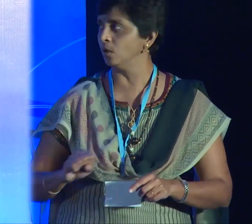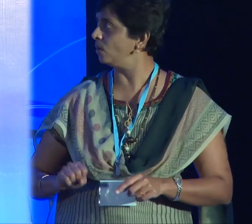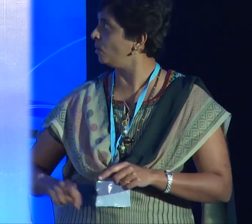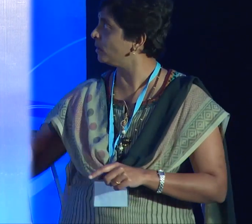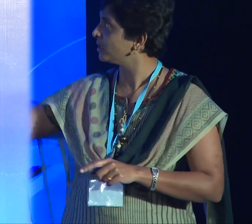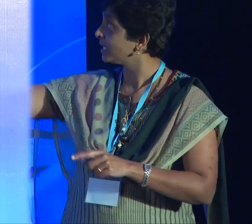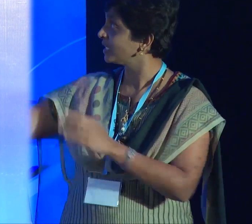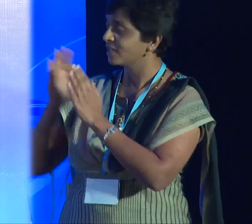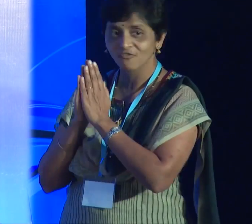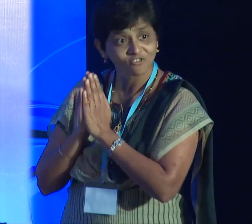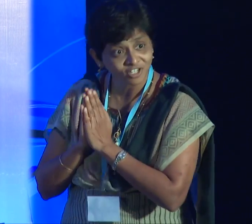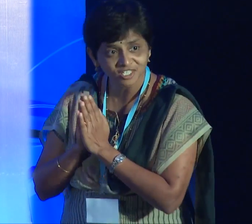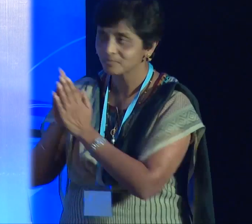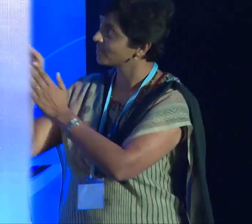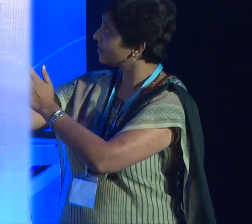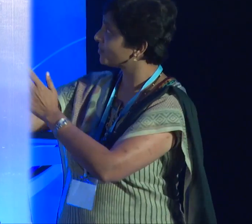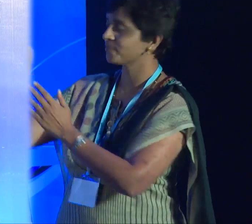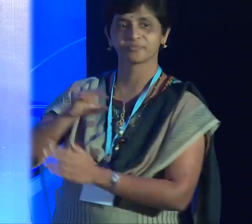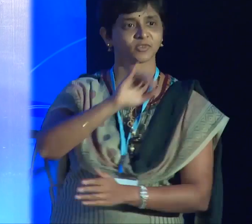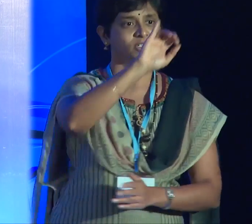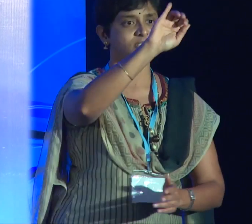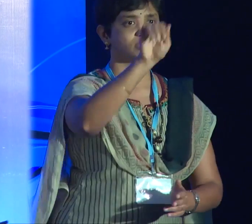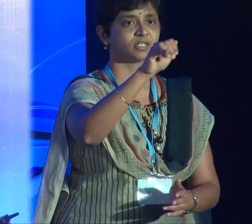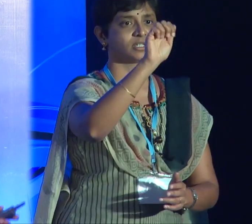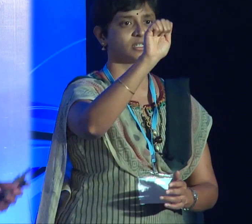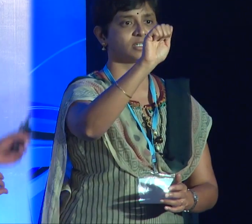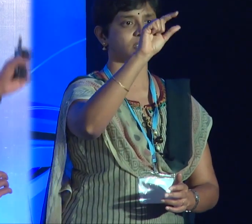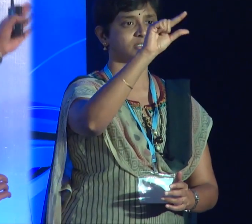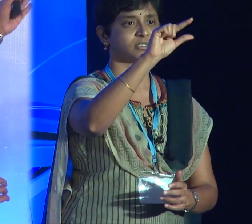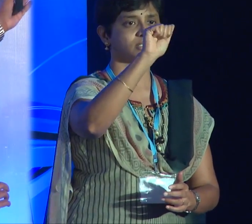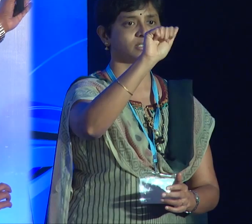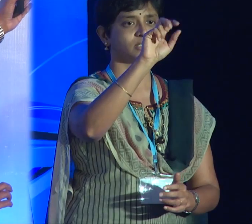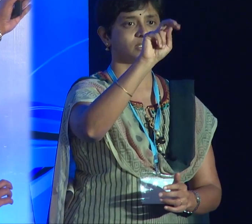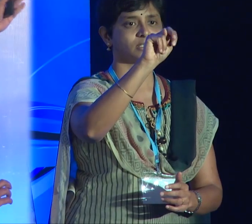And look at the image carefully. It's an image of Krishna,